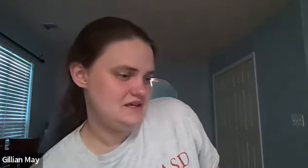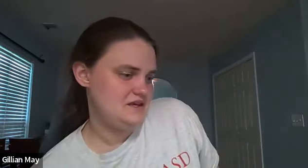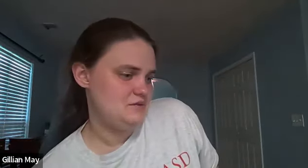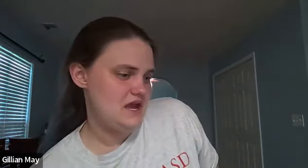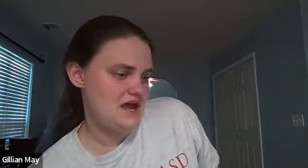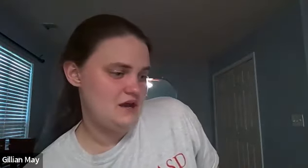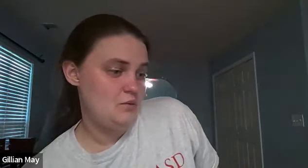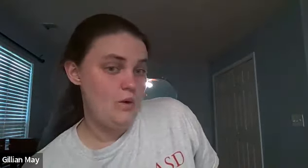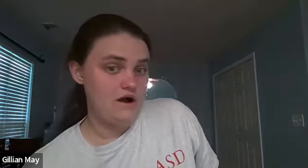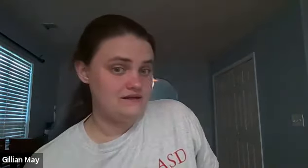Then we had want.